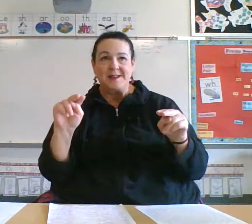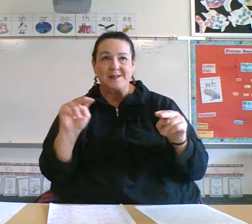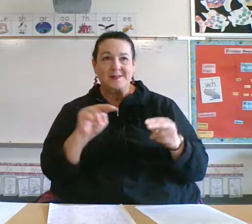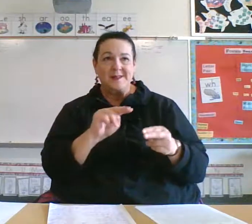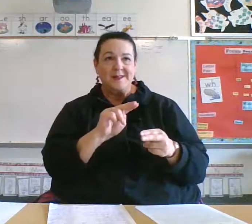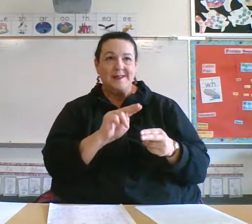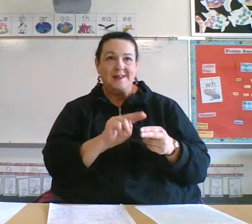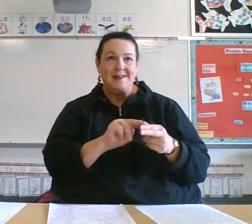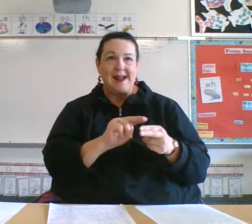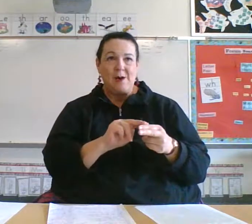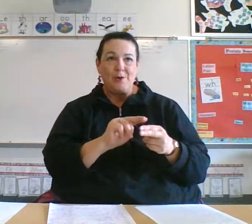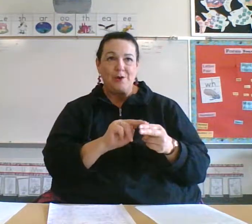ends. Noun.